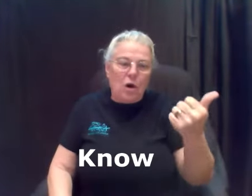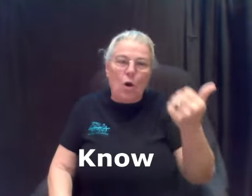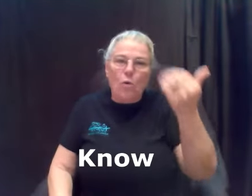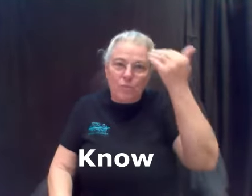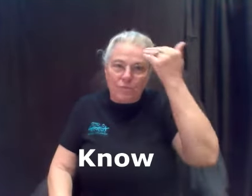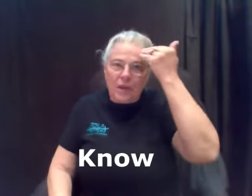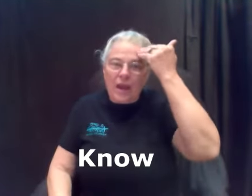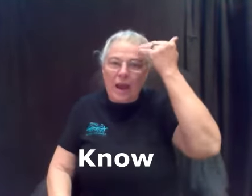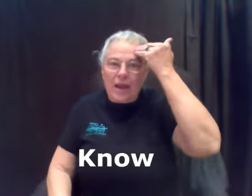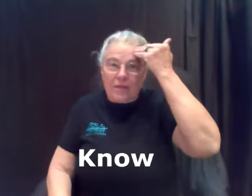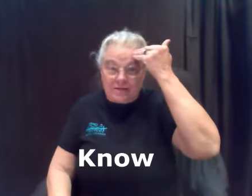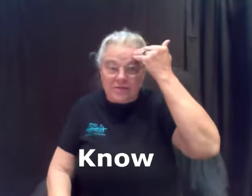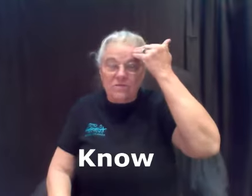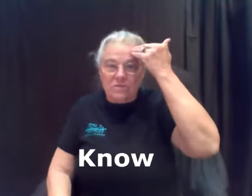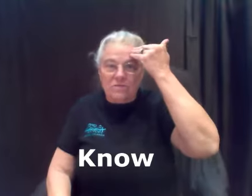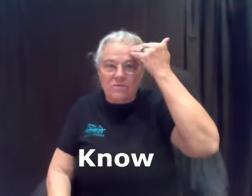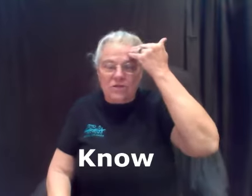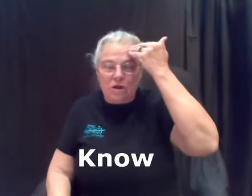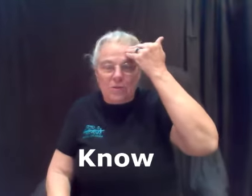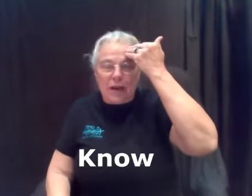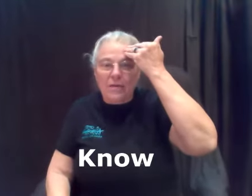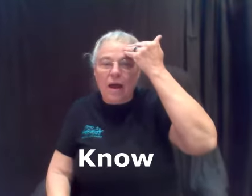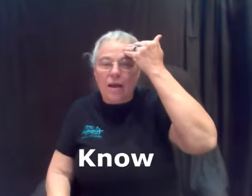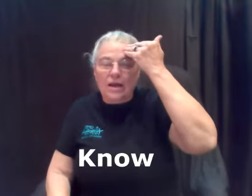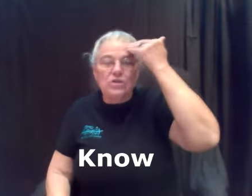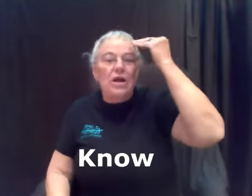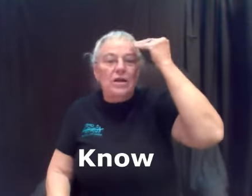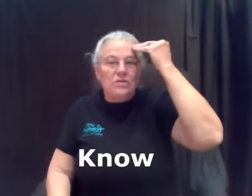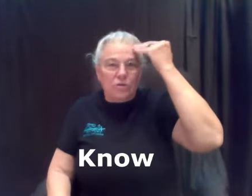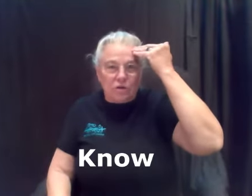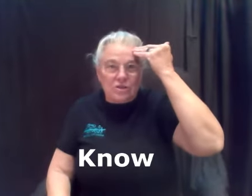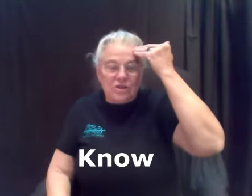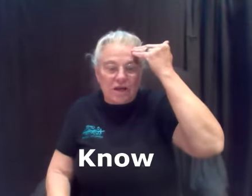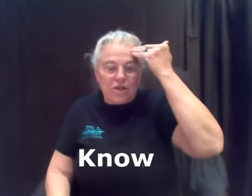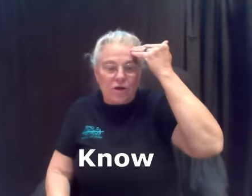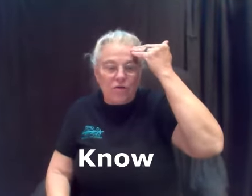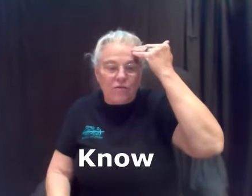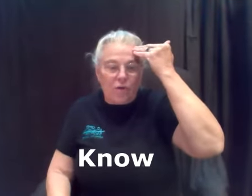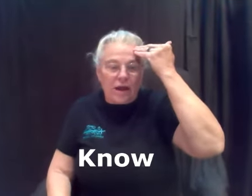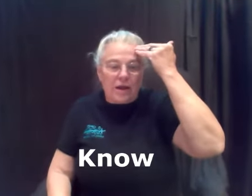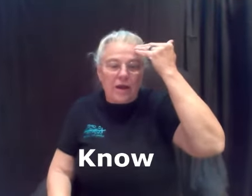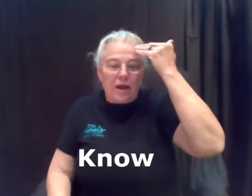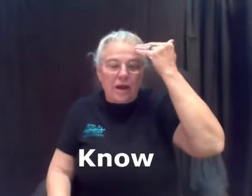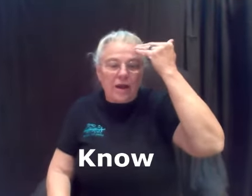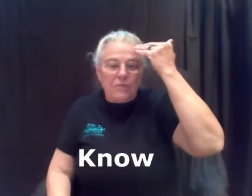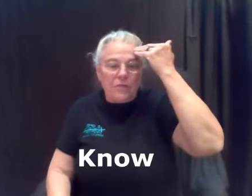Know, and that's, we talked about knowledge, so you're just touching your forehead.